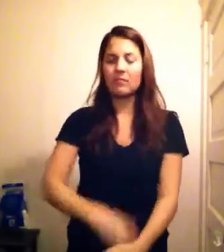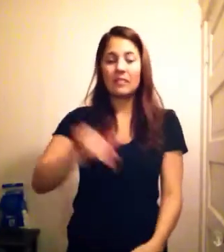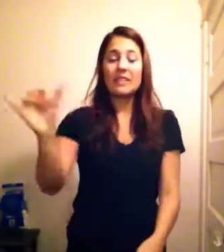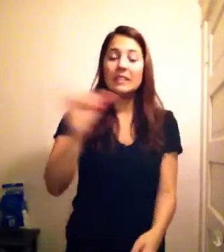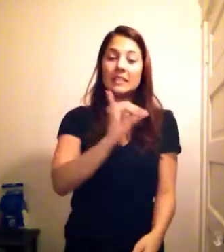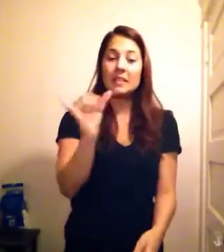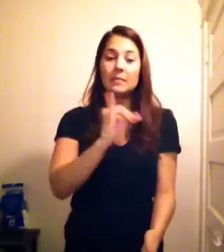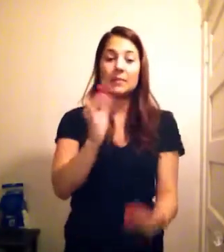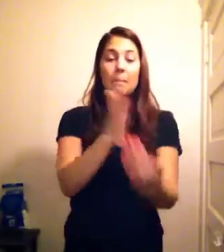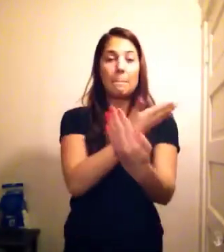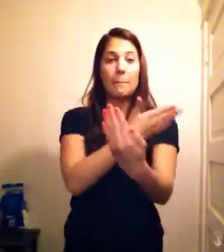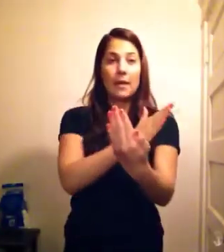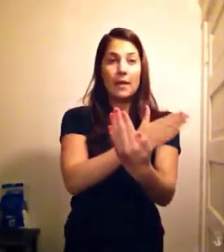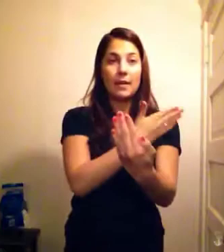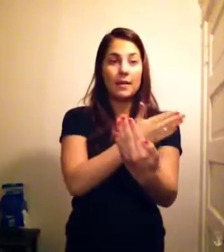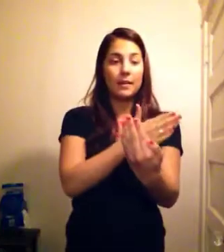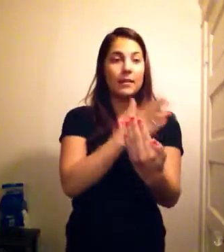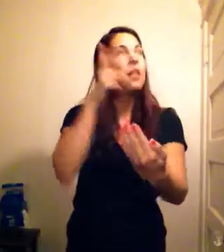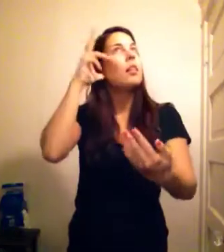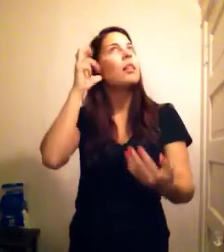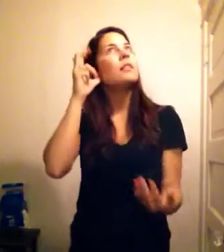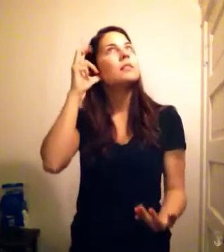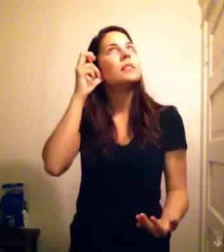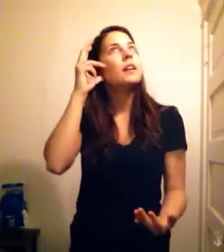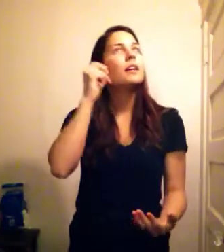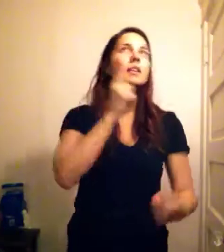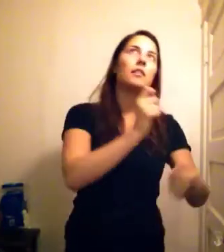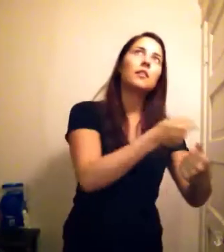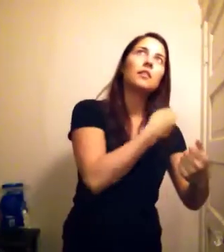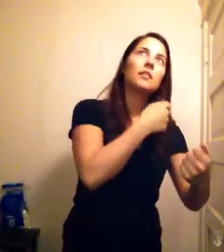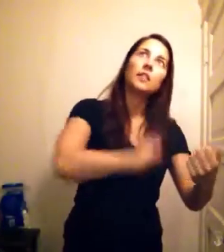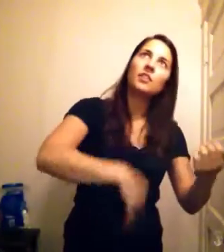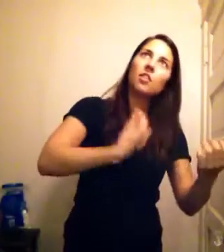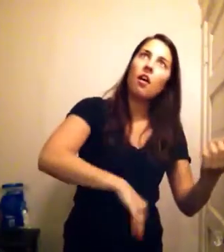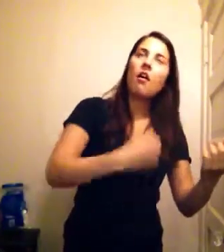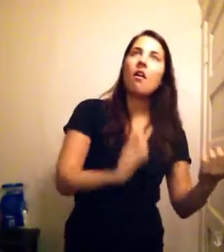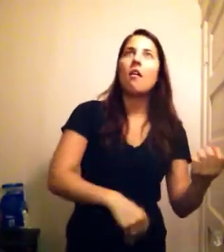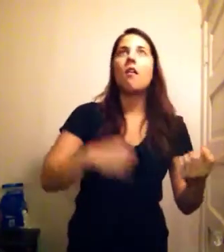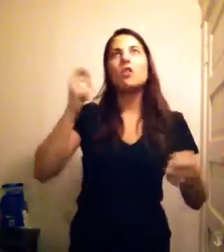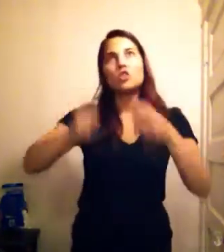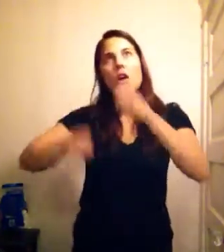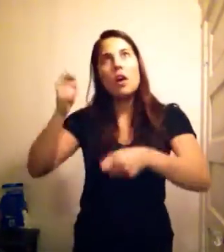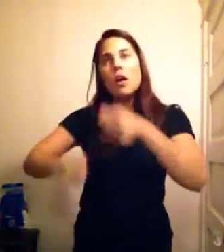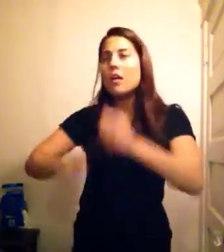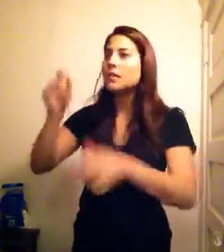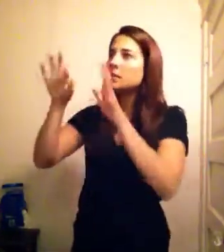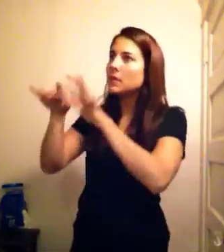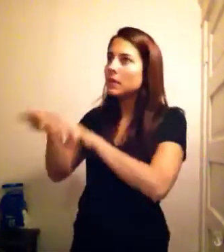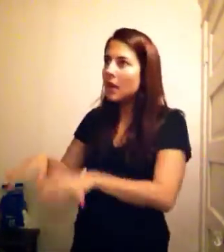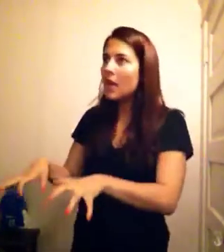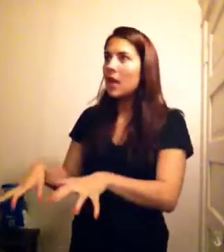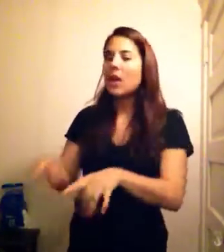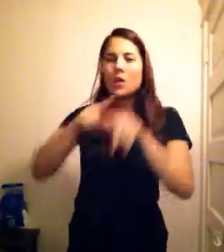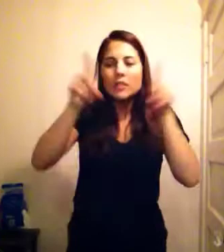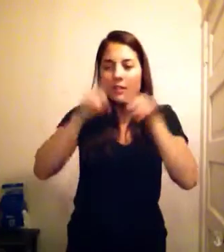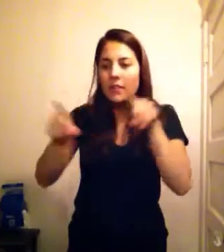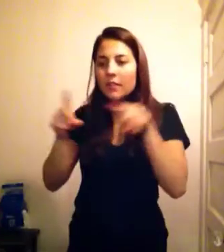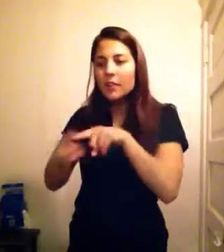note of each instrument independent of one another. Not only is this a very inefficient way to listen to music,